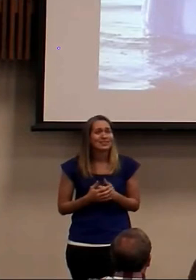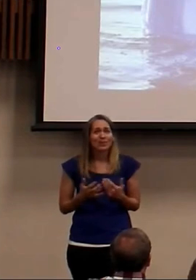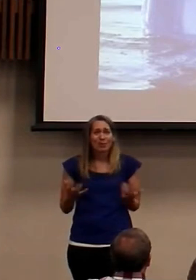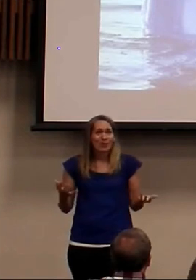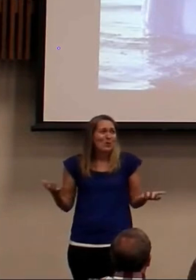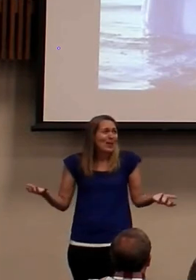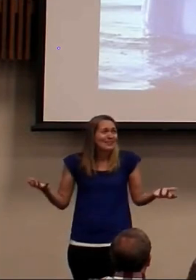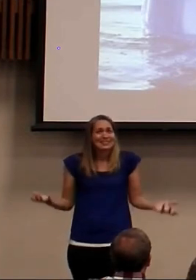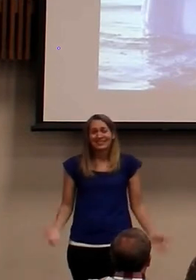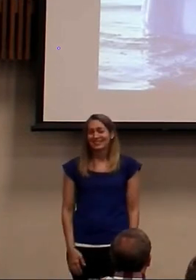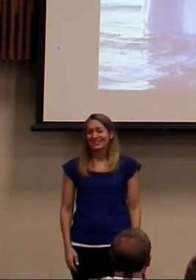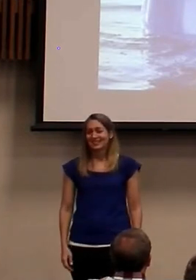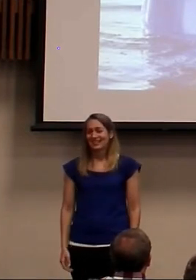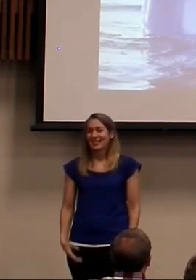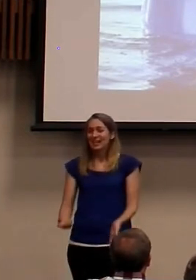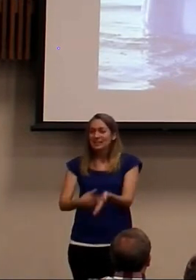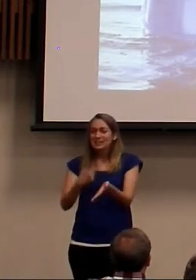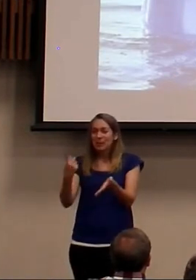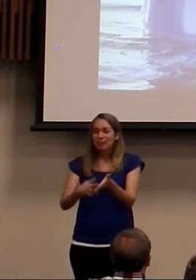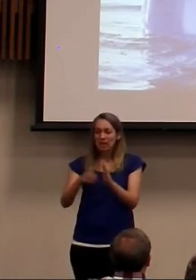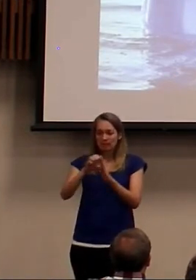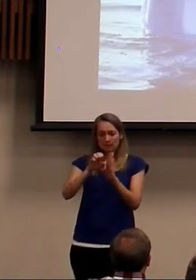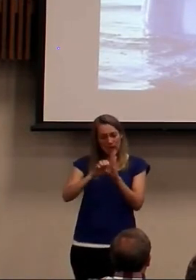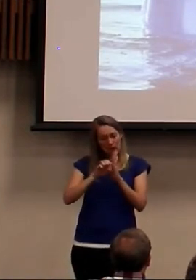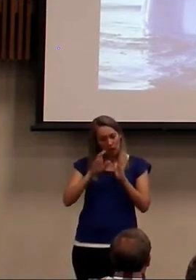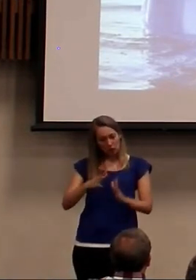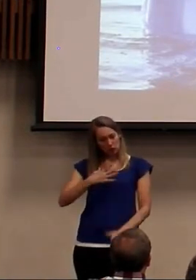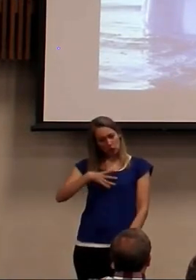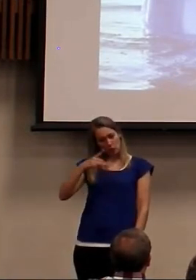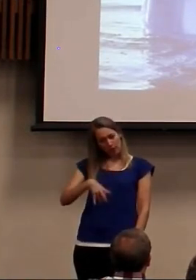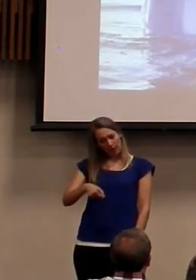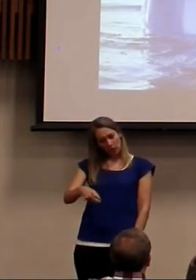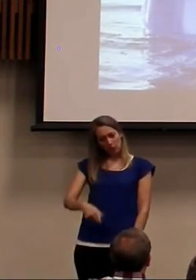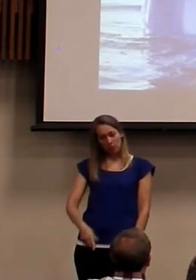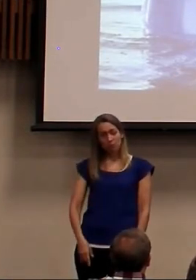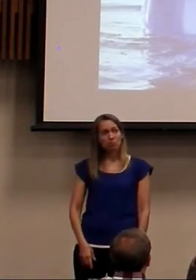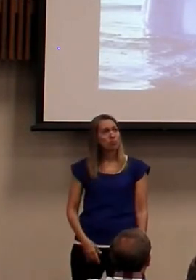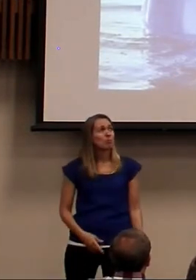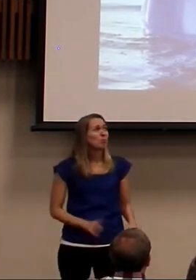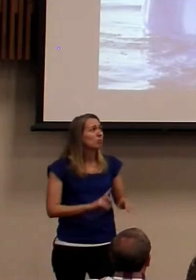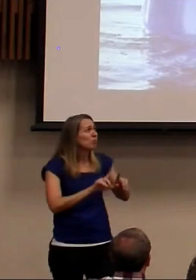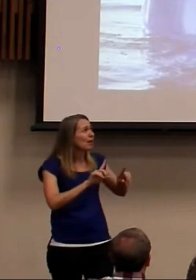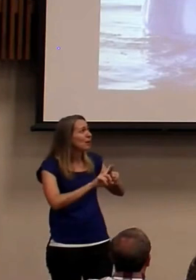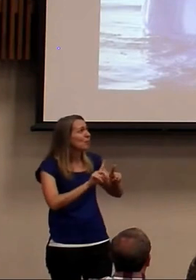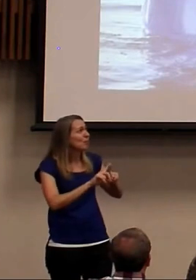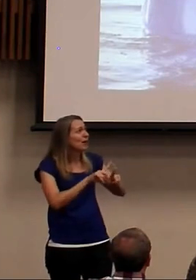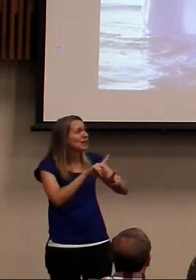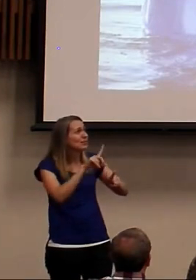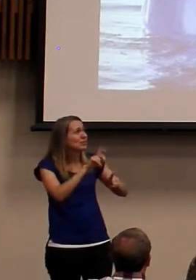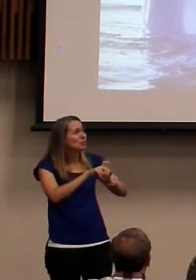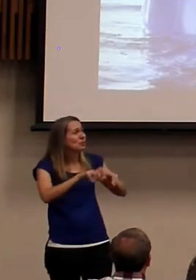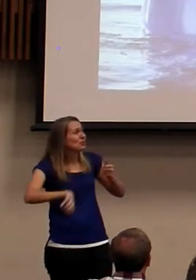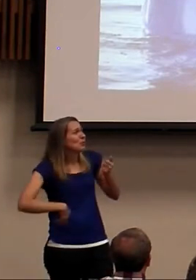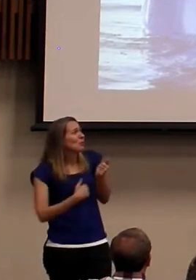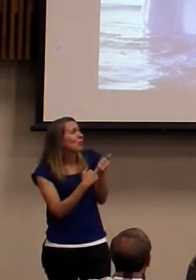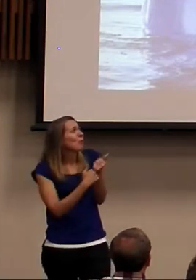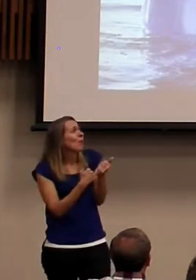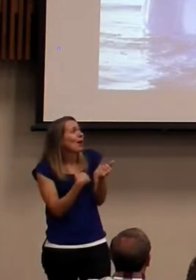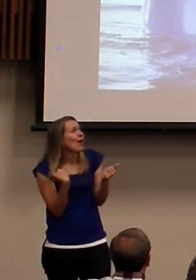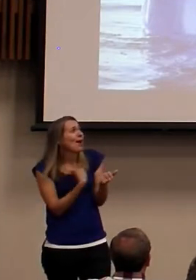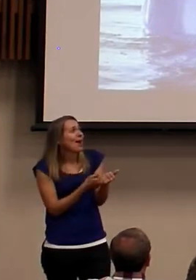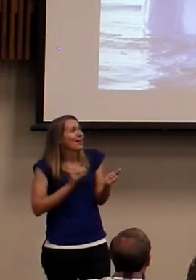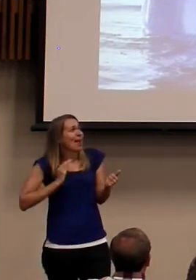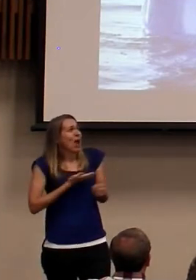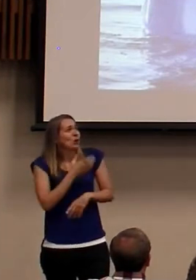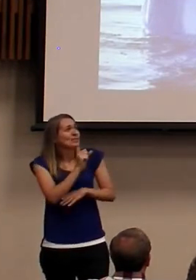What's that about?" "Sometimes elders won't like you much." And we said, "But they're supposed to be on our side."